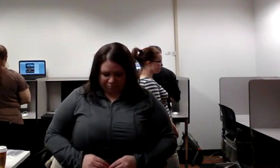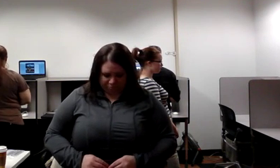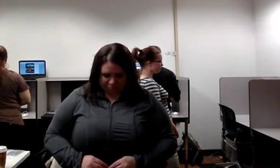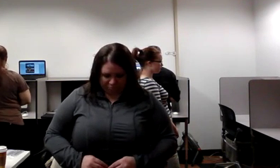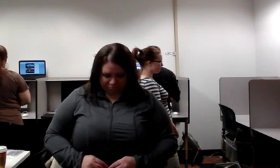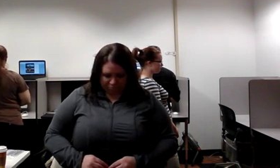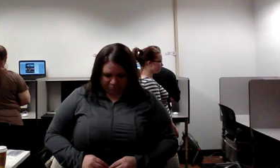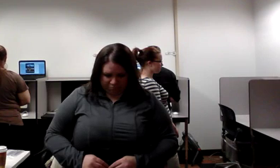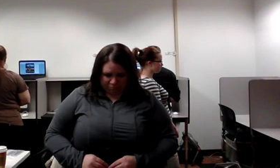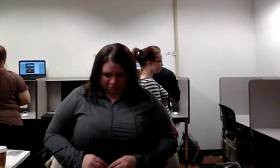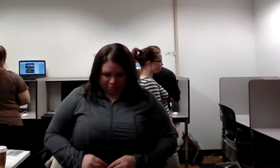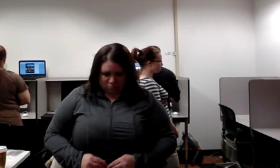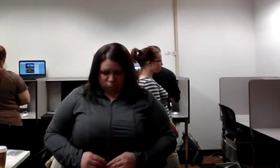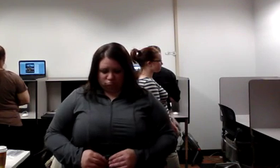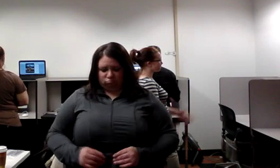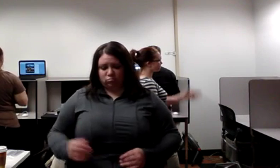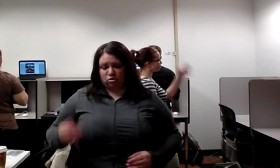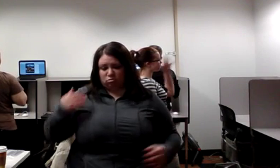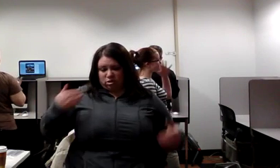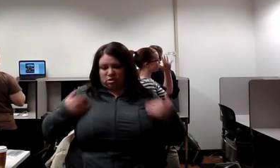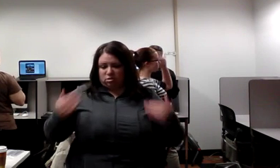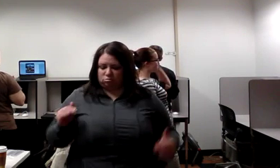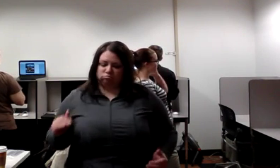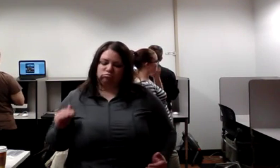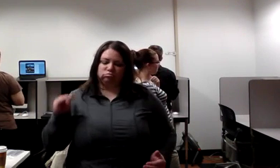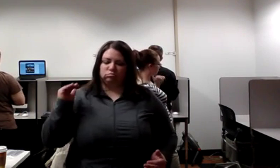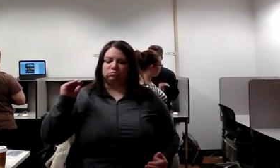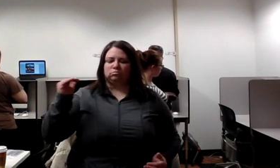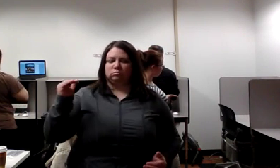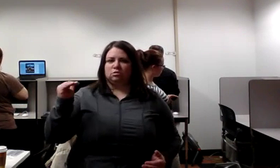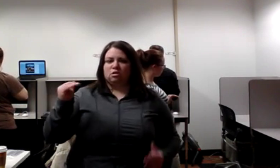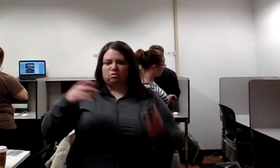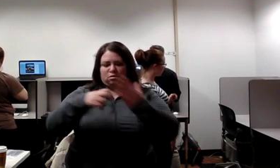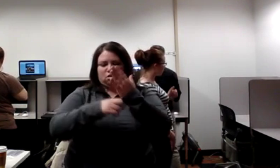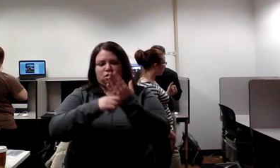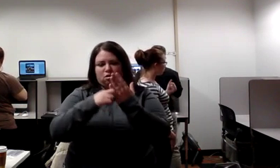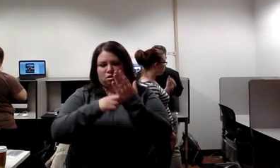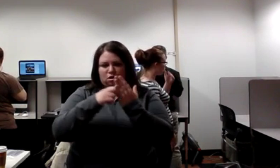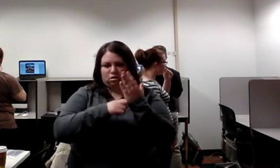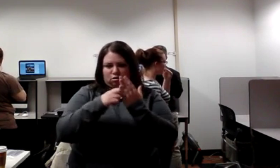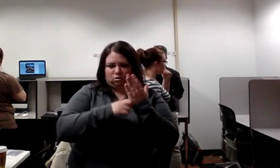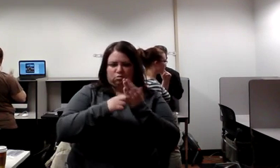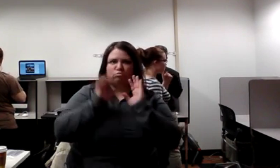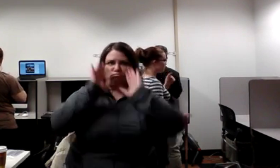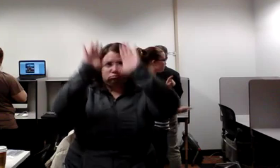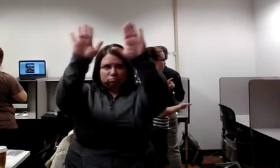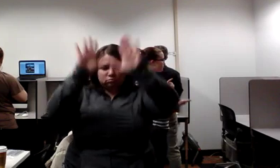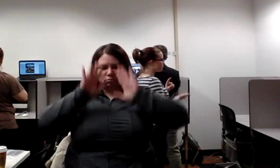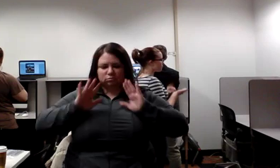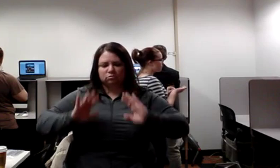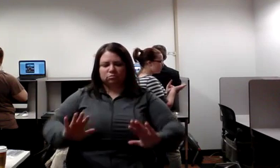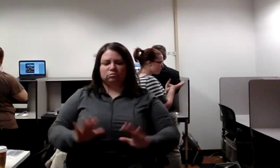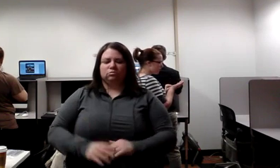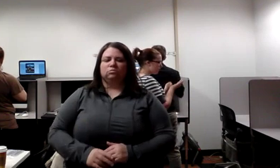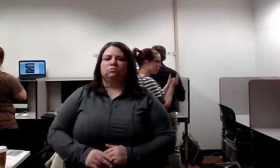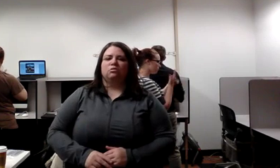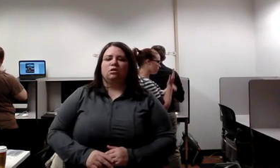When I was young, there was an amazing publication called the Whole Earth Catalog, which was one of the Bibles of my